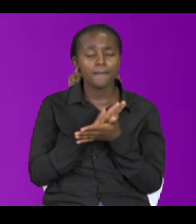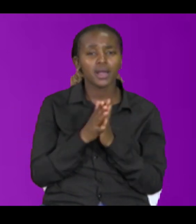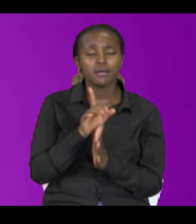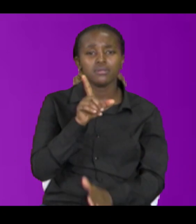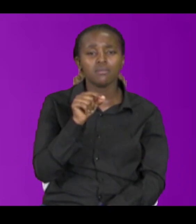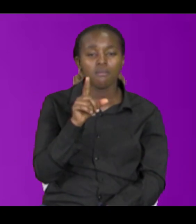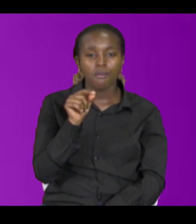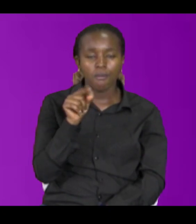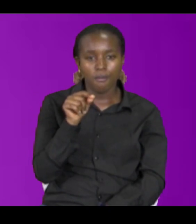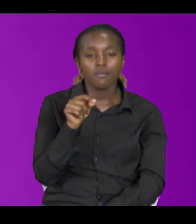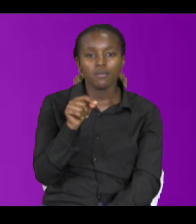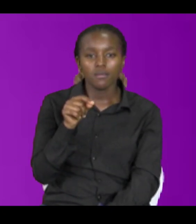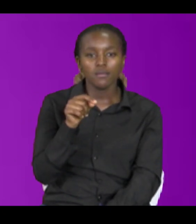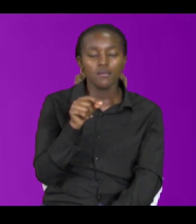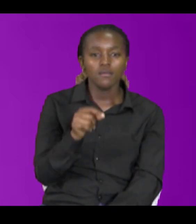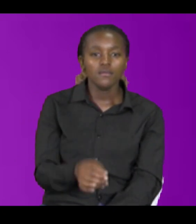that. So